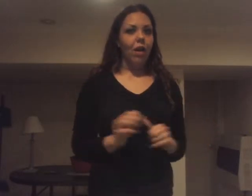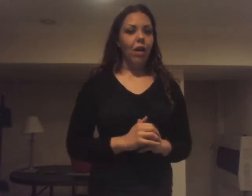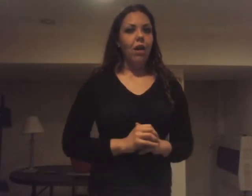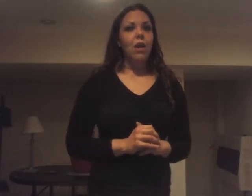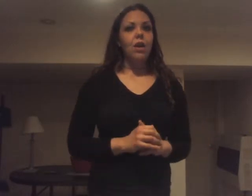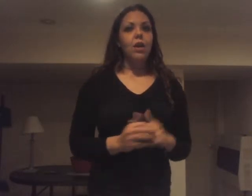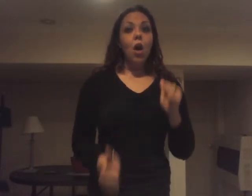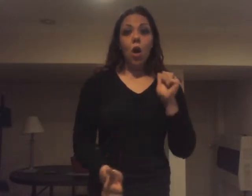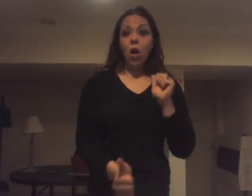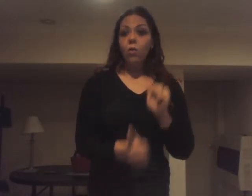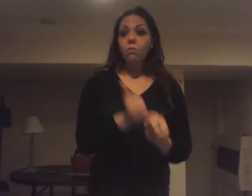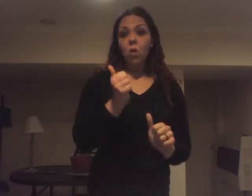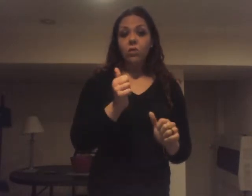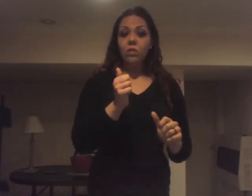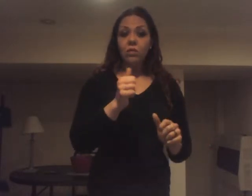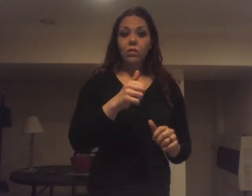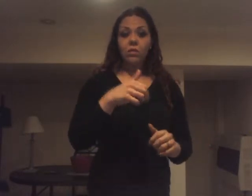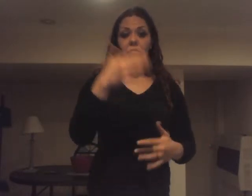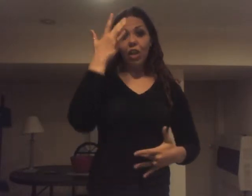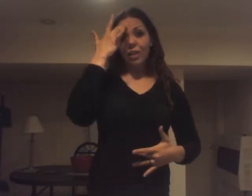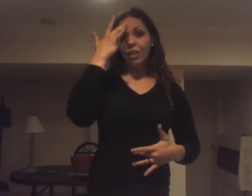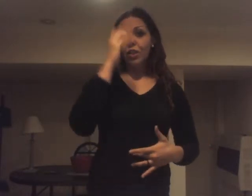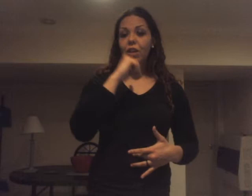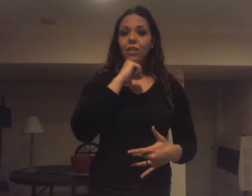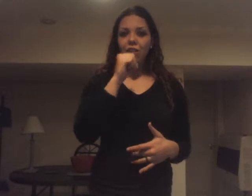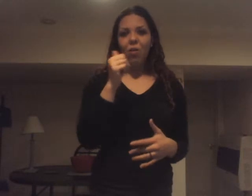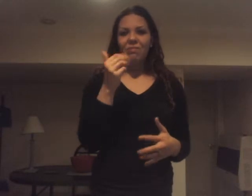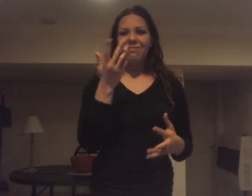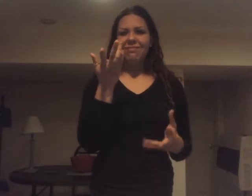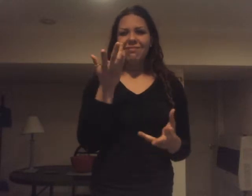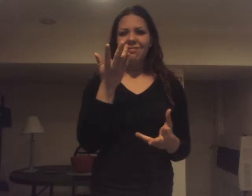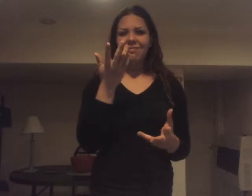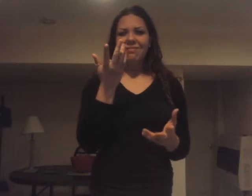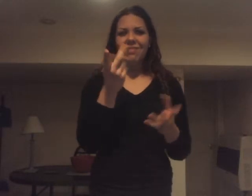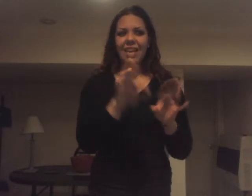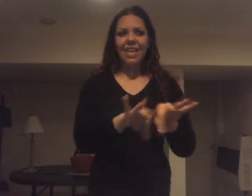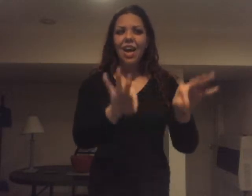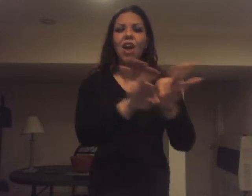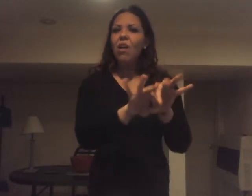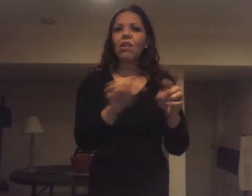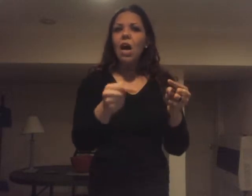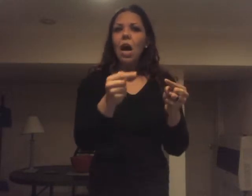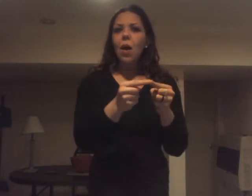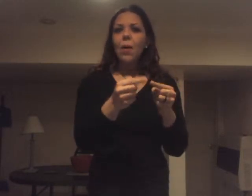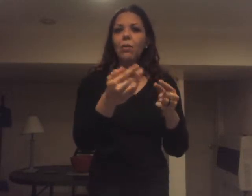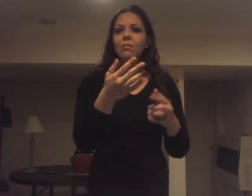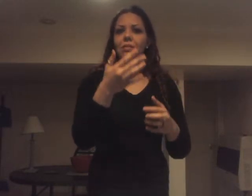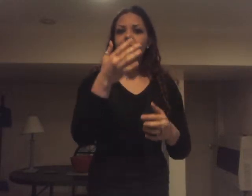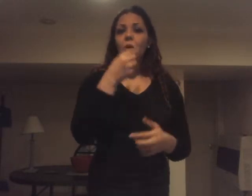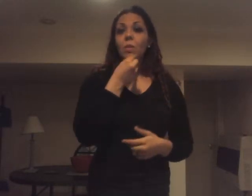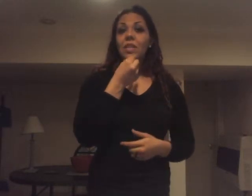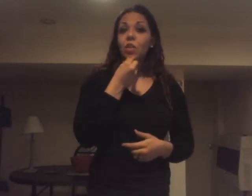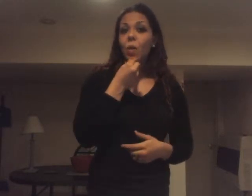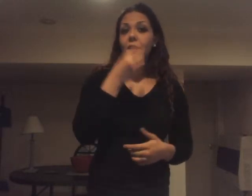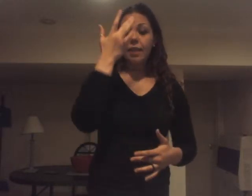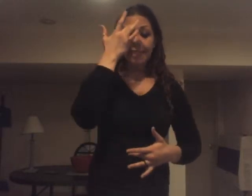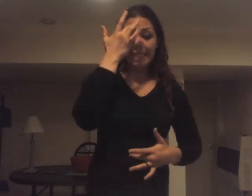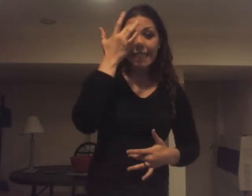Most clinicians, of course, don't regard homosexuality as an illness, but nevertheless, a recent